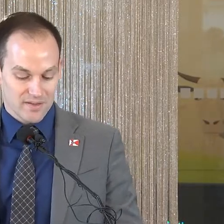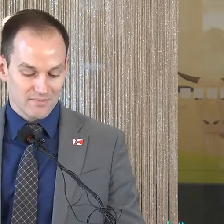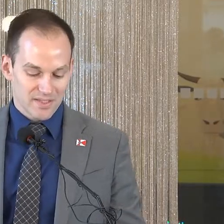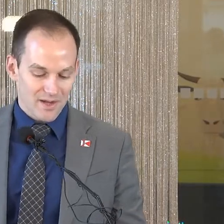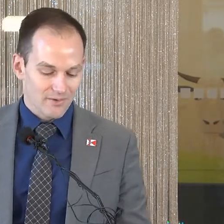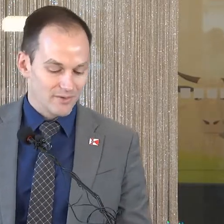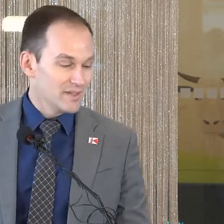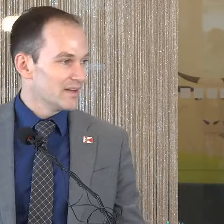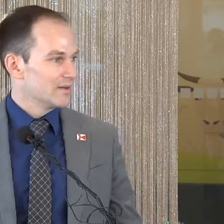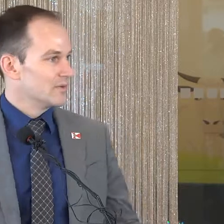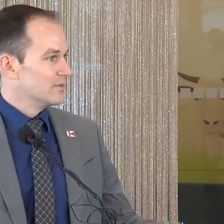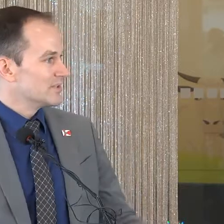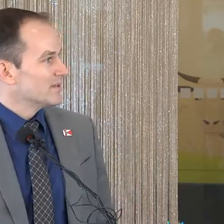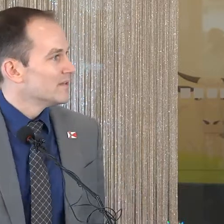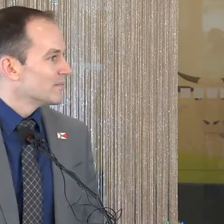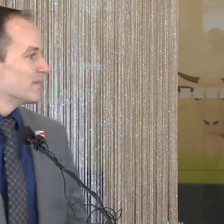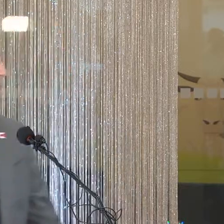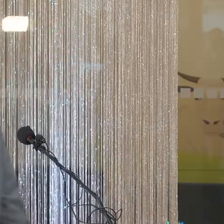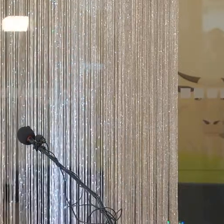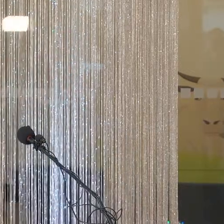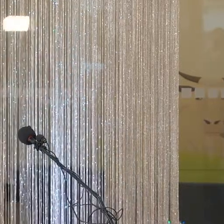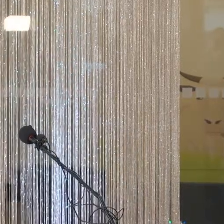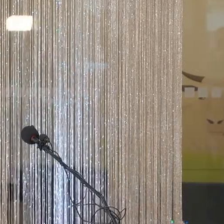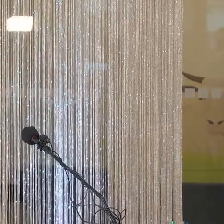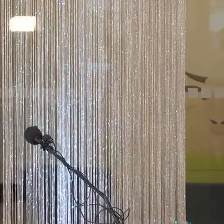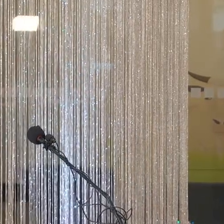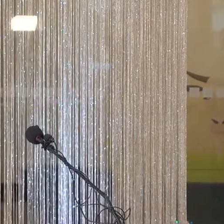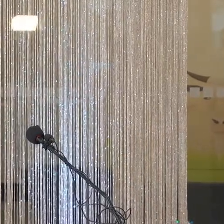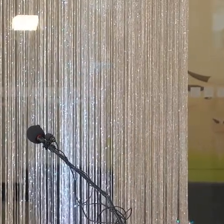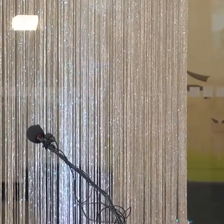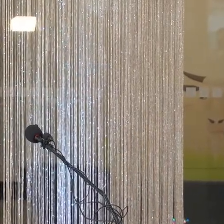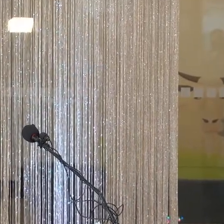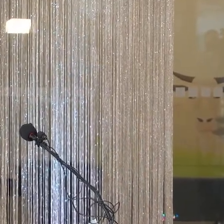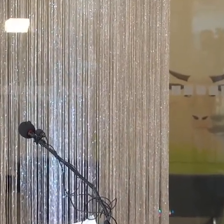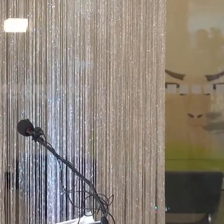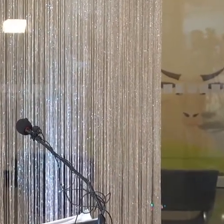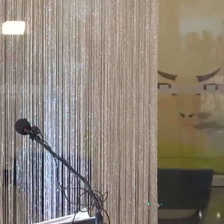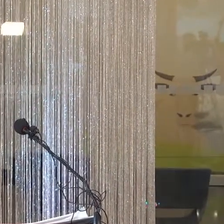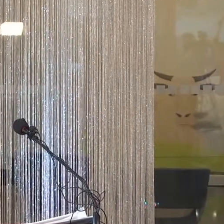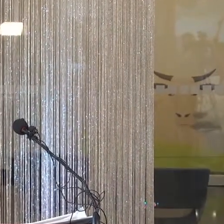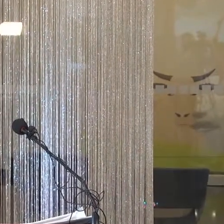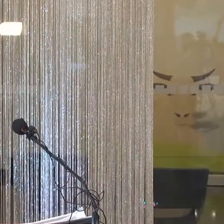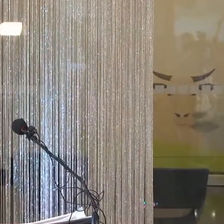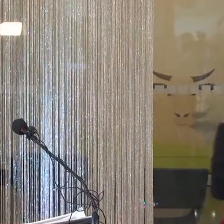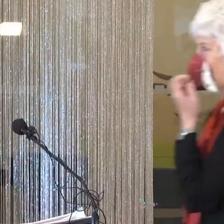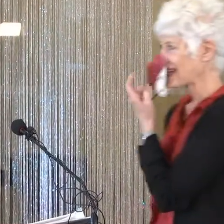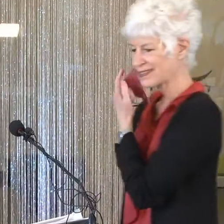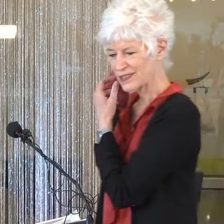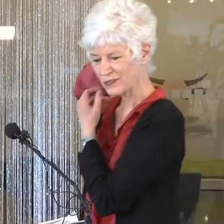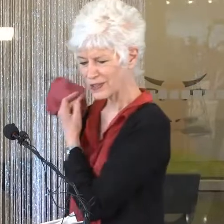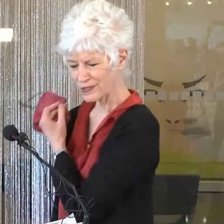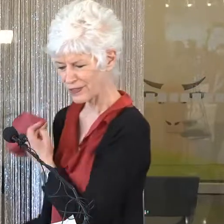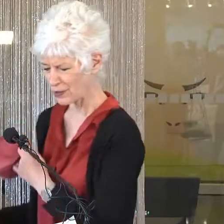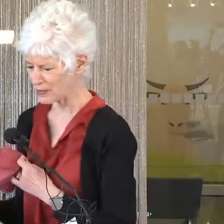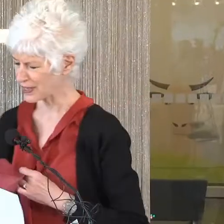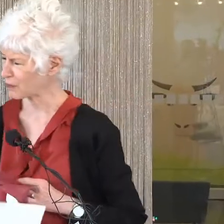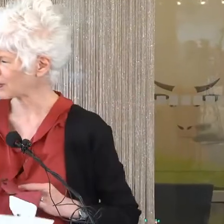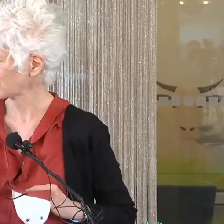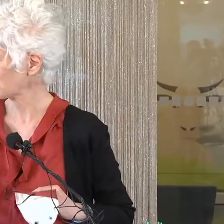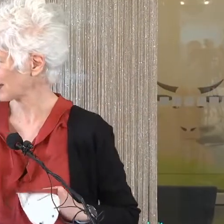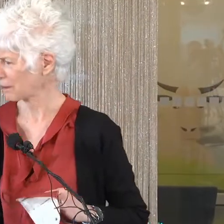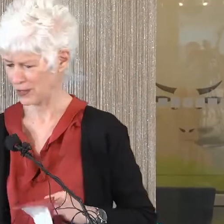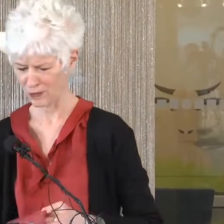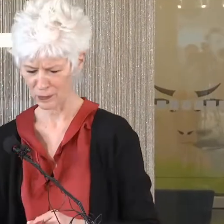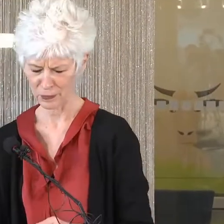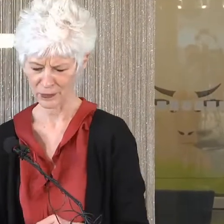Patricia McDonald, who's the head of the museum. Yeah. Director, right? Yes, Director of the Art Museum.